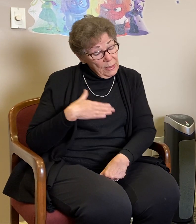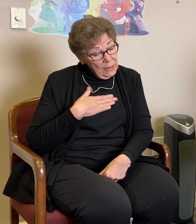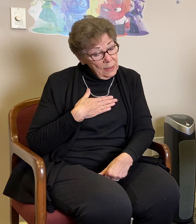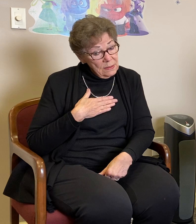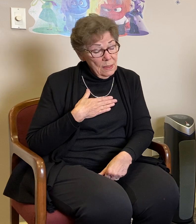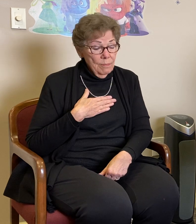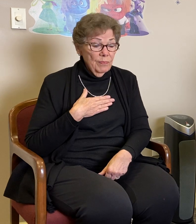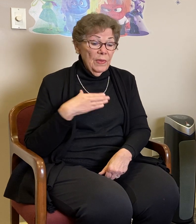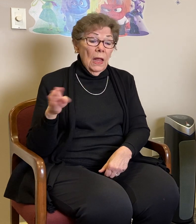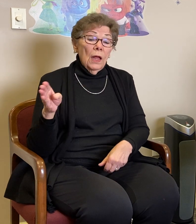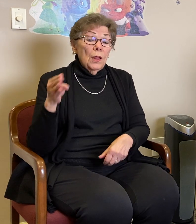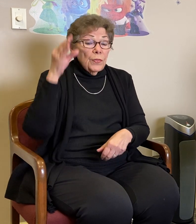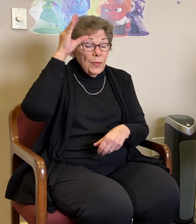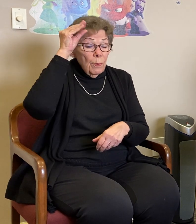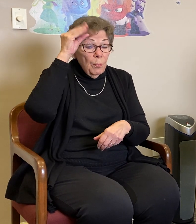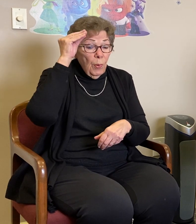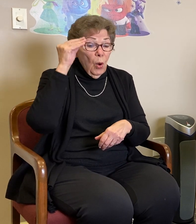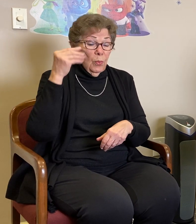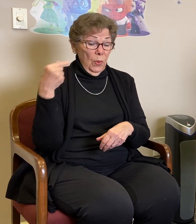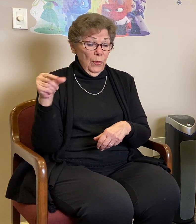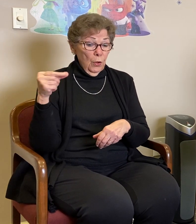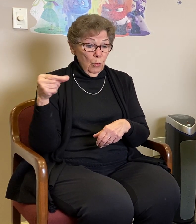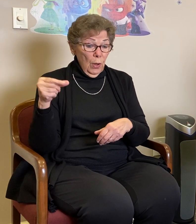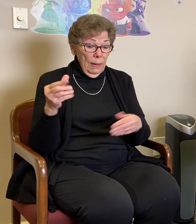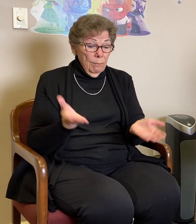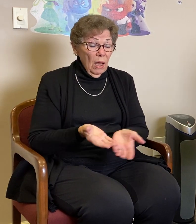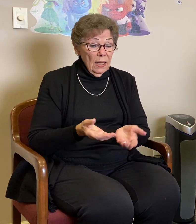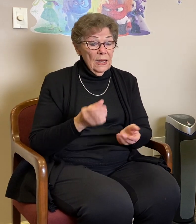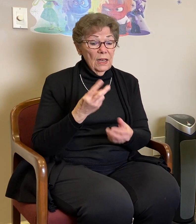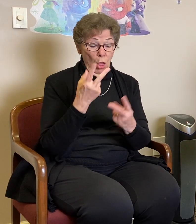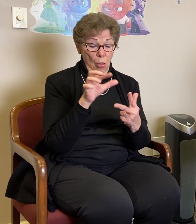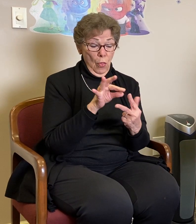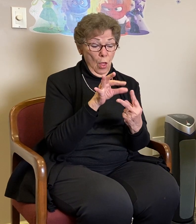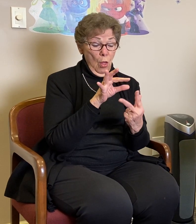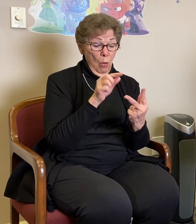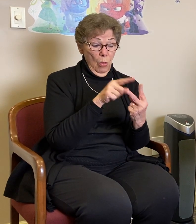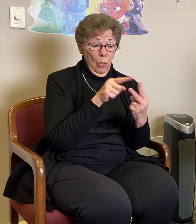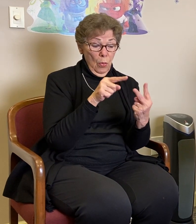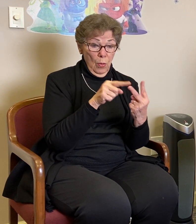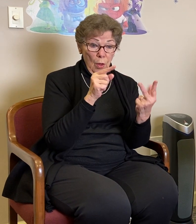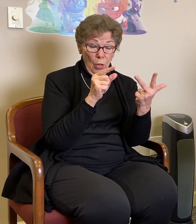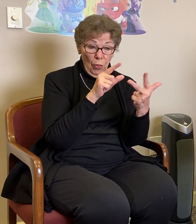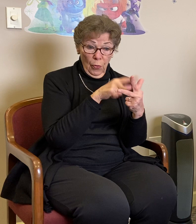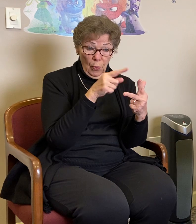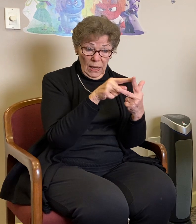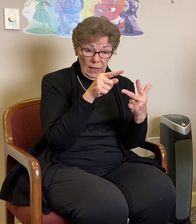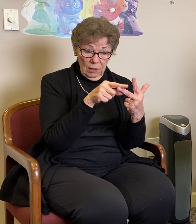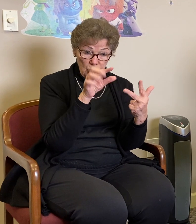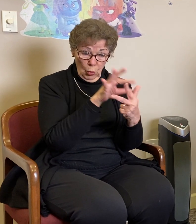the green bucket has 3 choices. Do you know what they are?